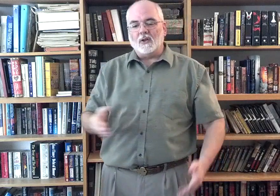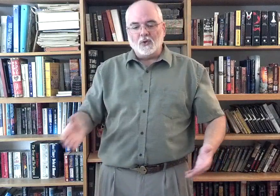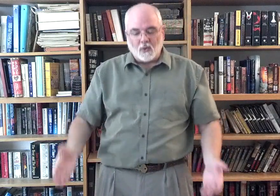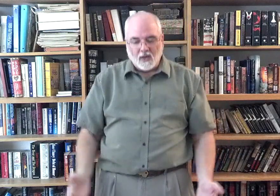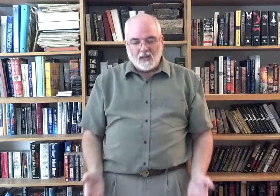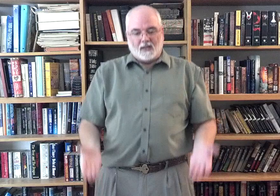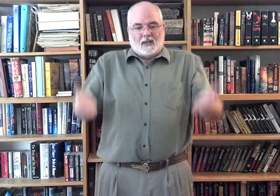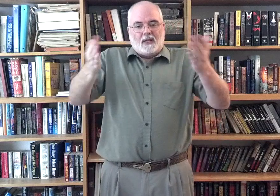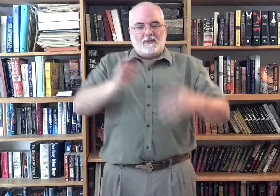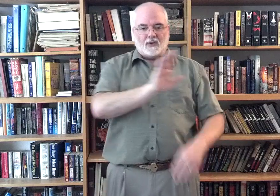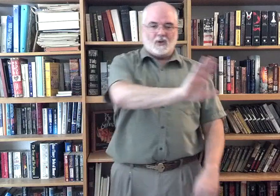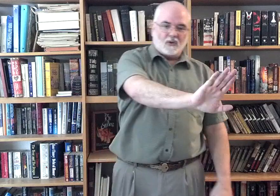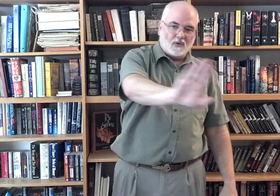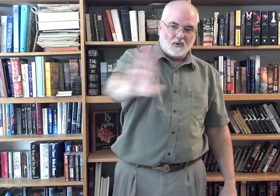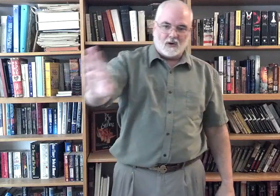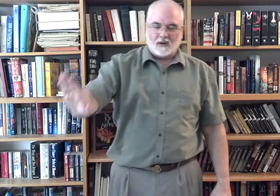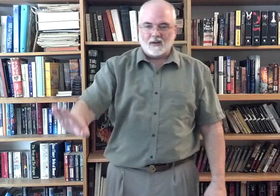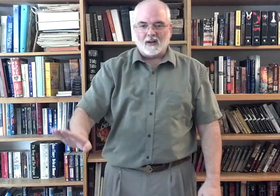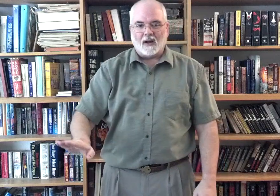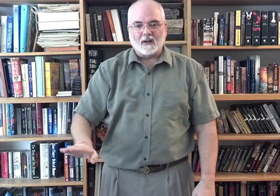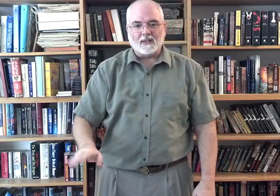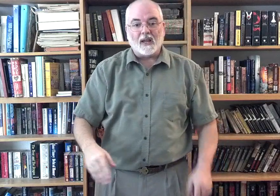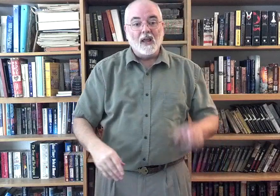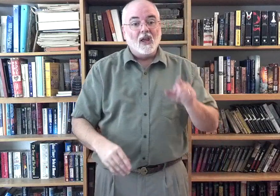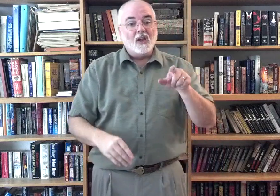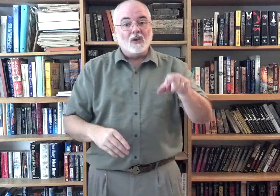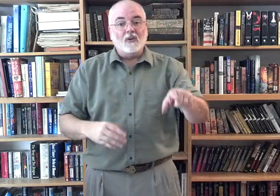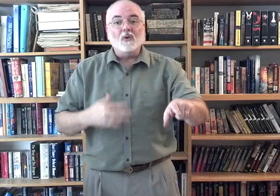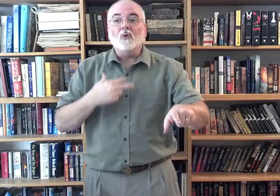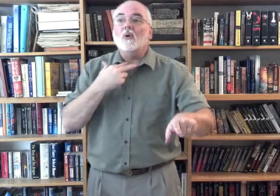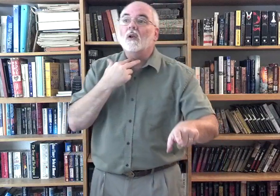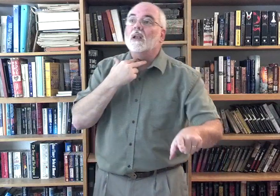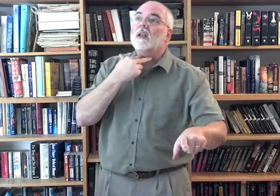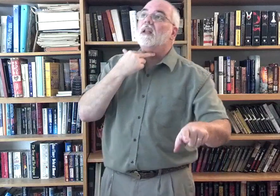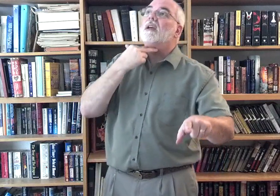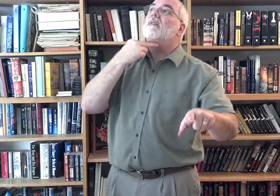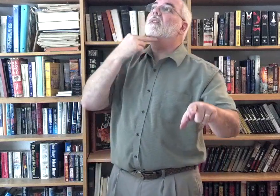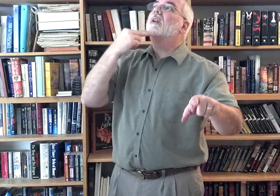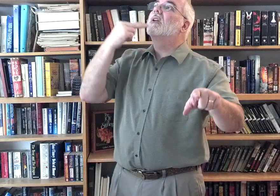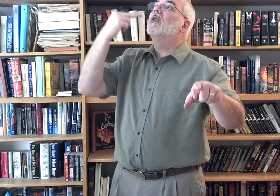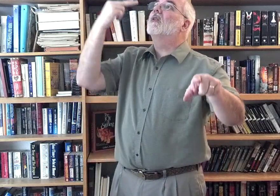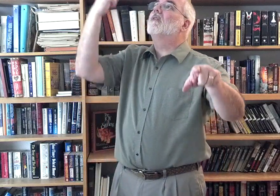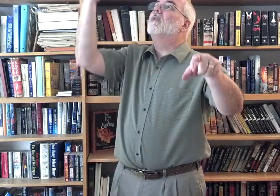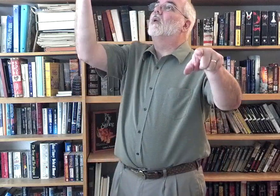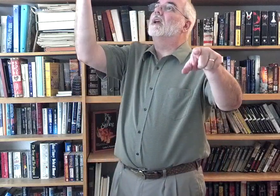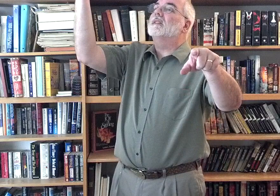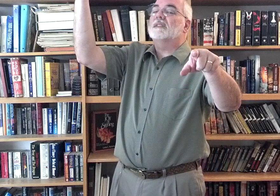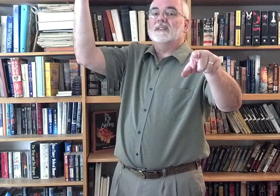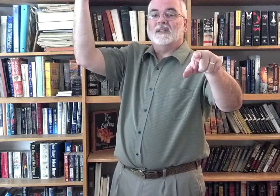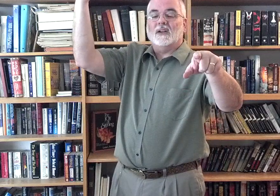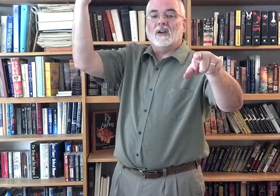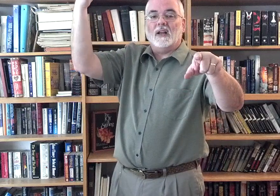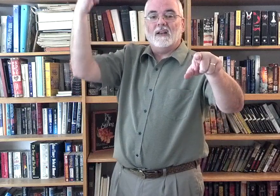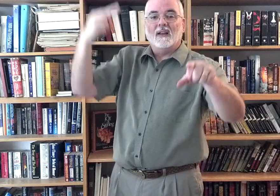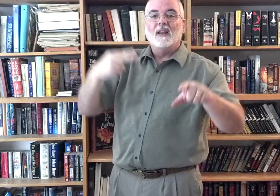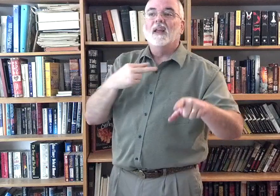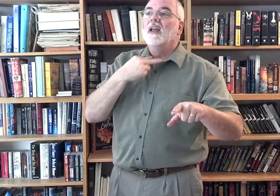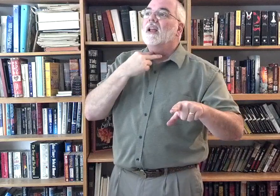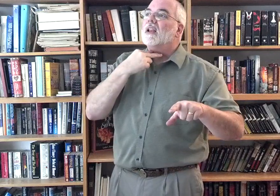do lift your. I'm going to say, you lift your voice. All right?